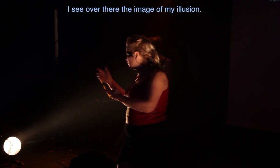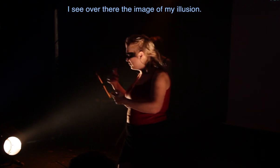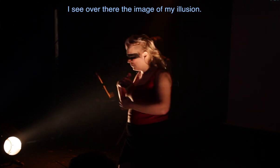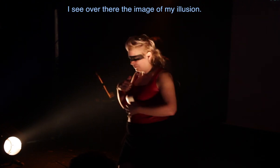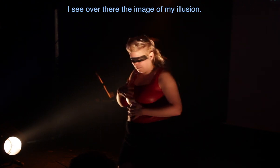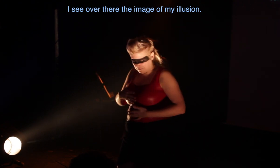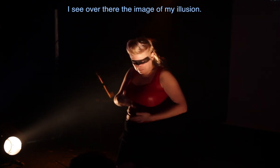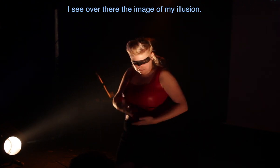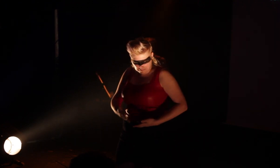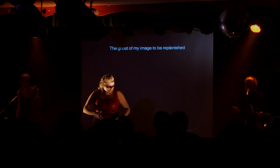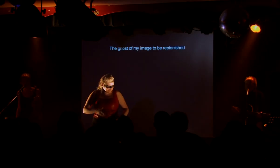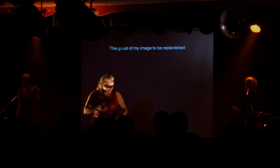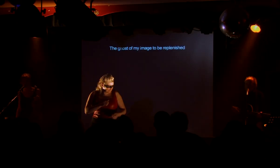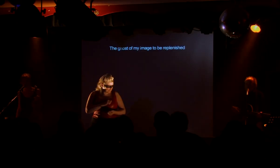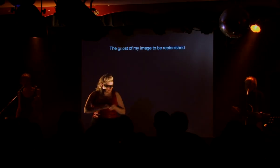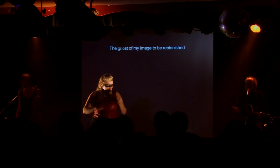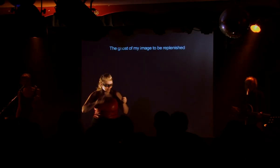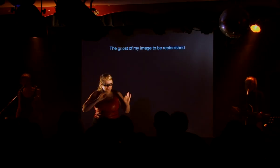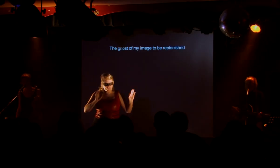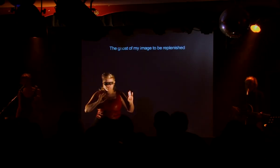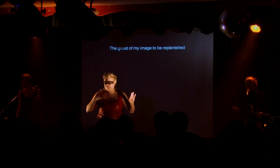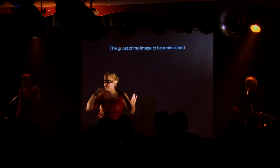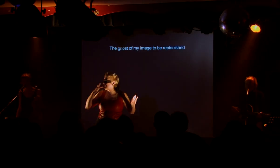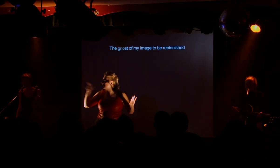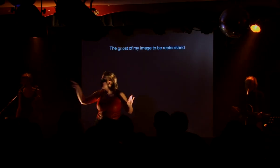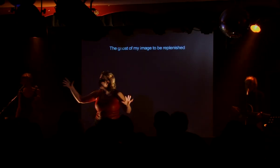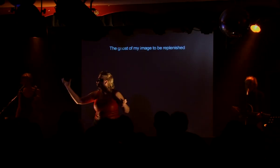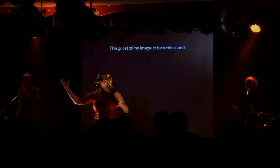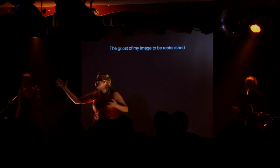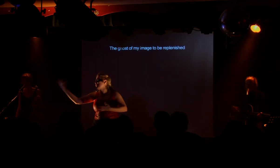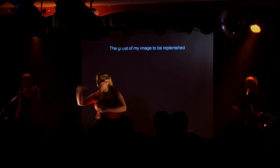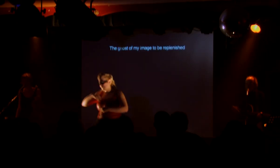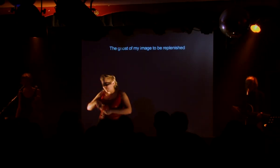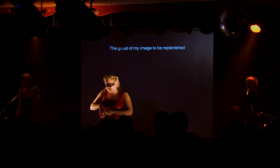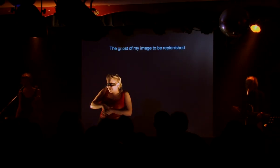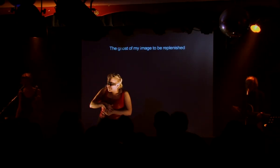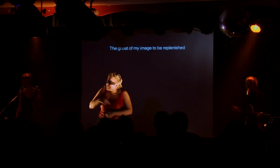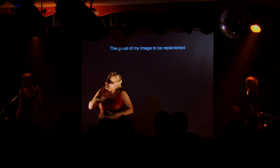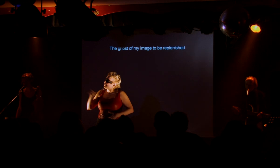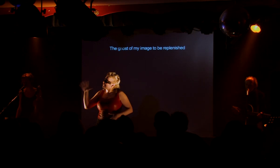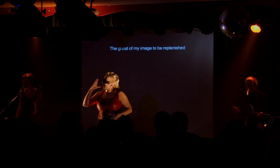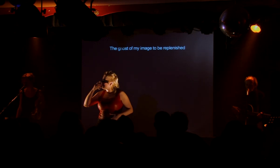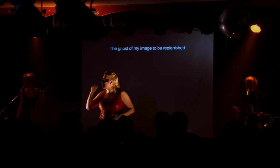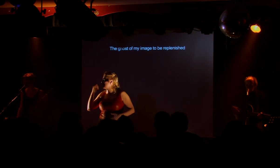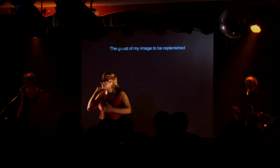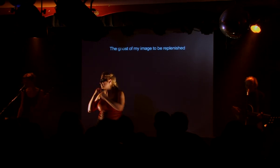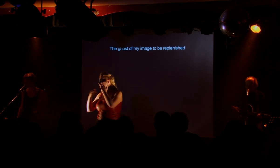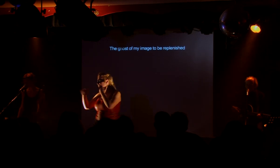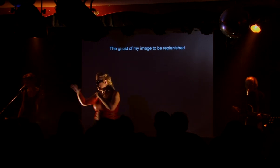The ghost of my image to be replenished To be rescued